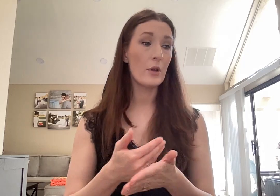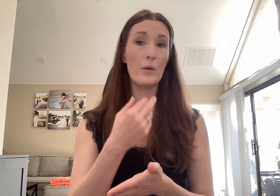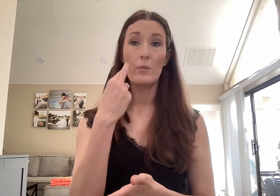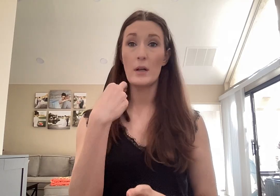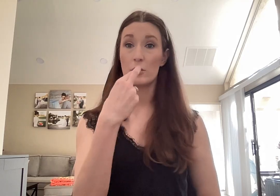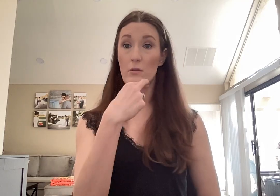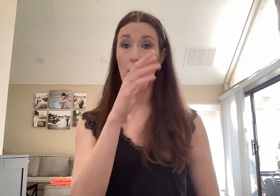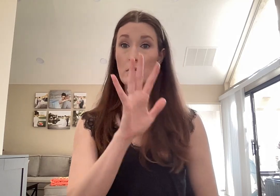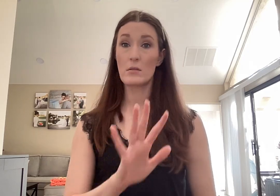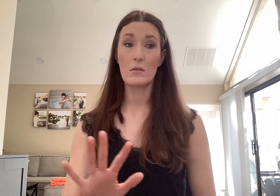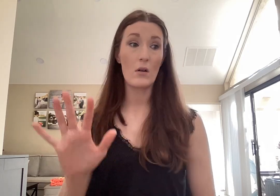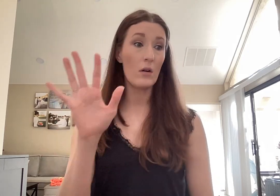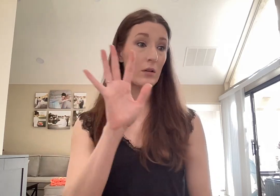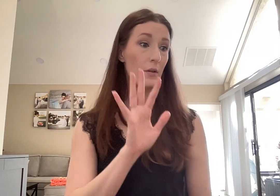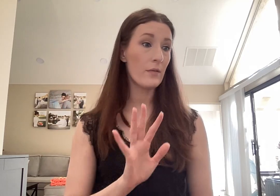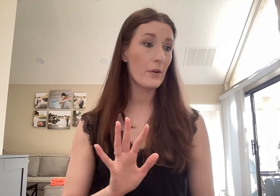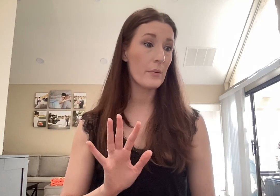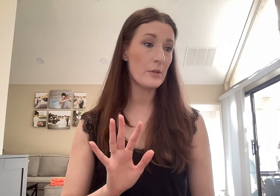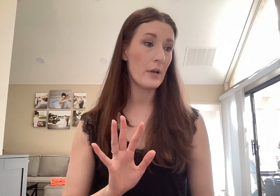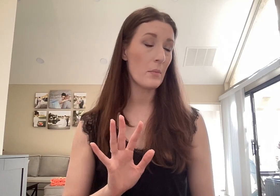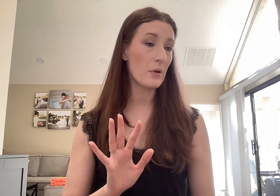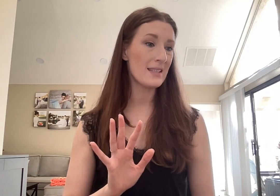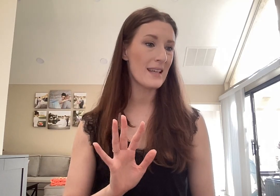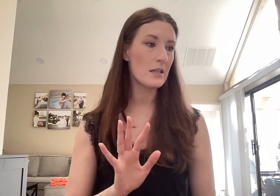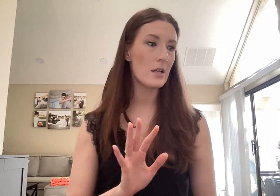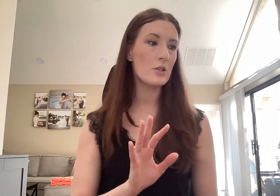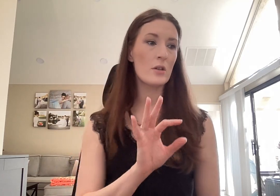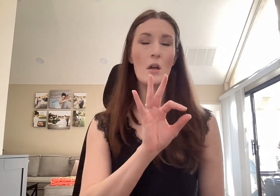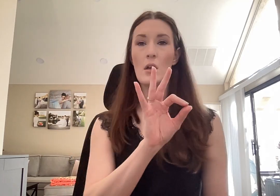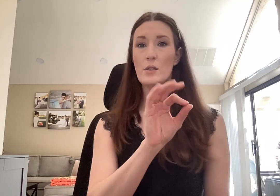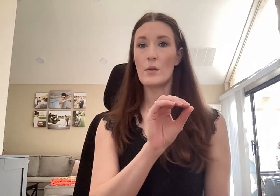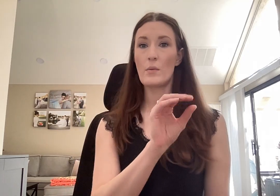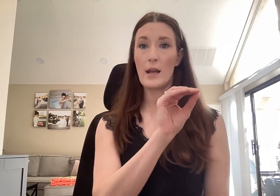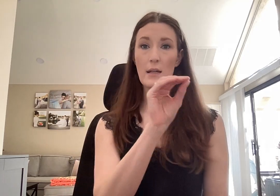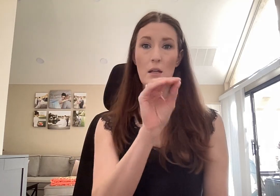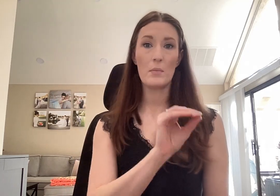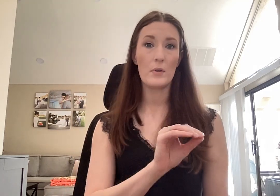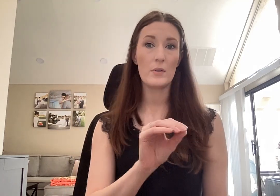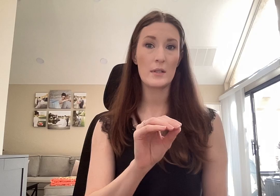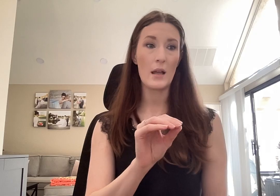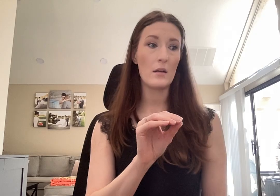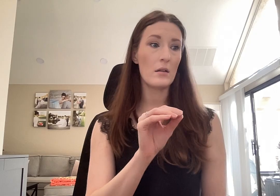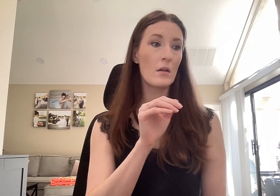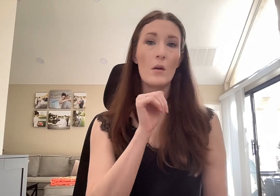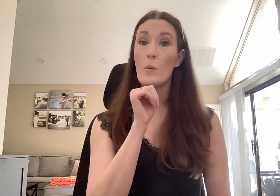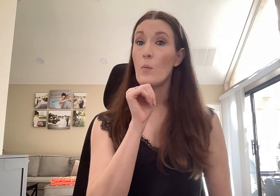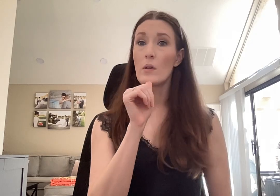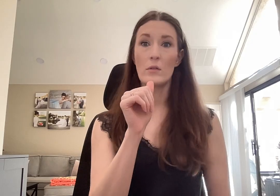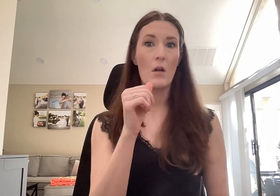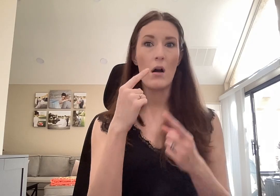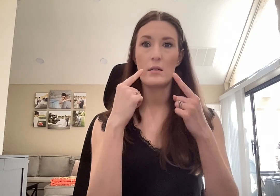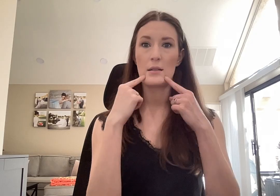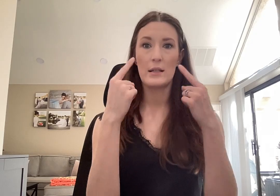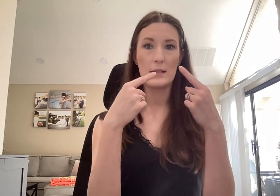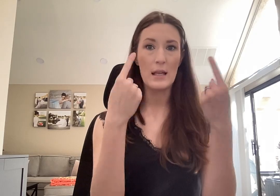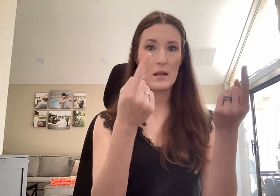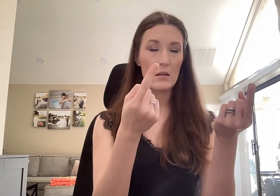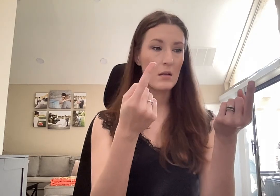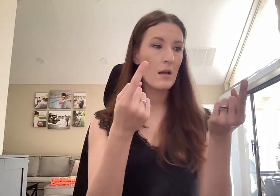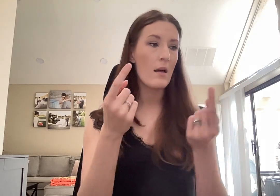New restaurants all over, we're doing a percentage, so 90% will not succeed,